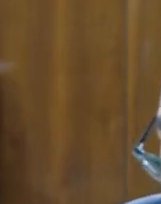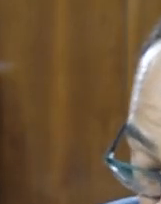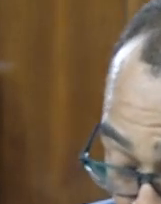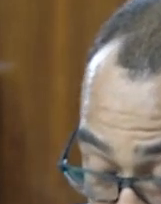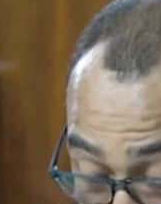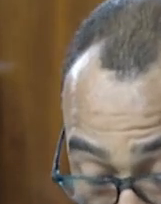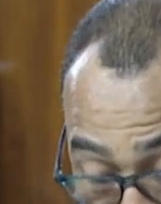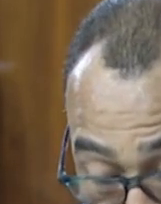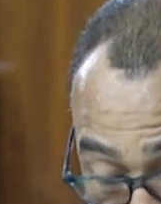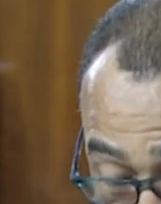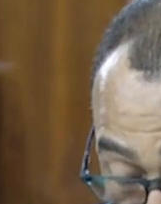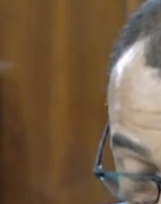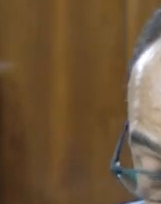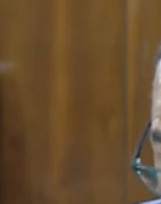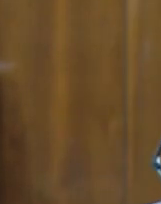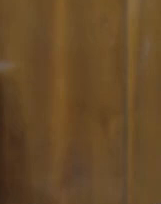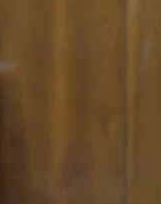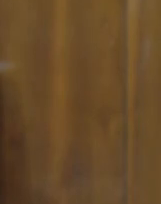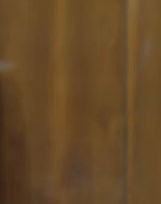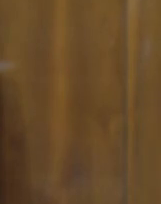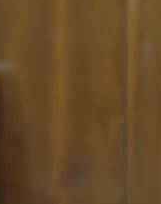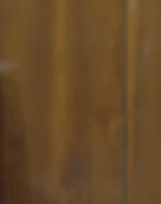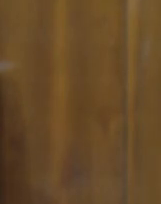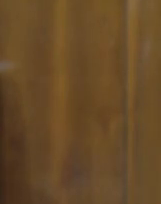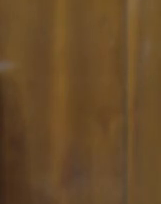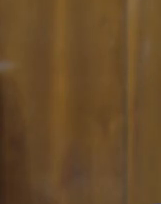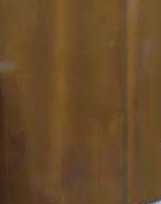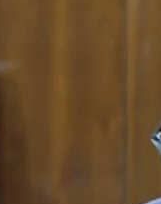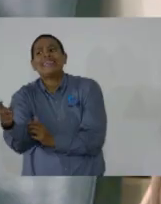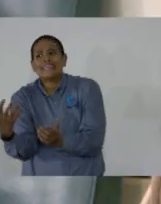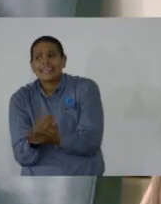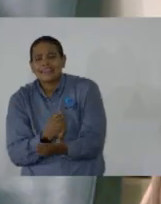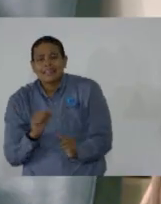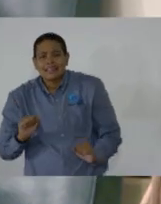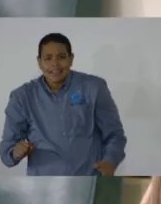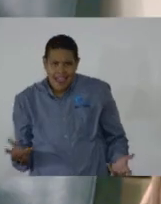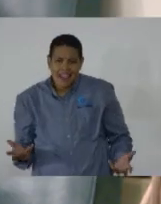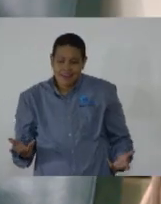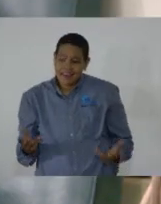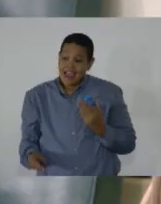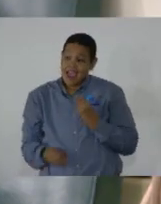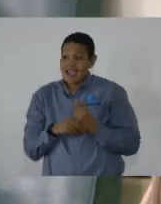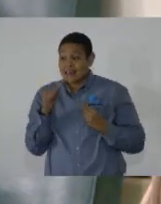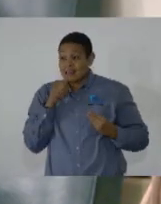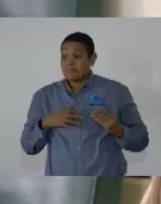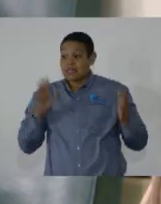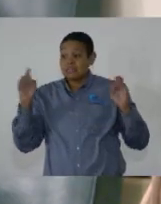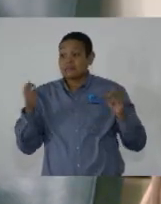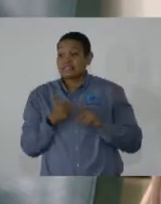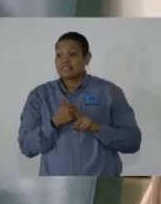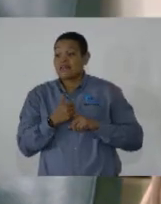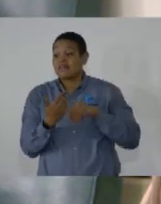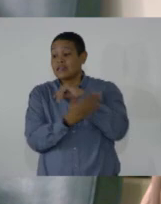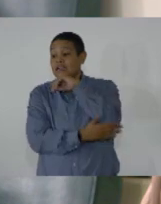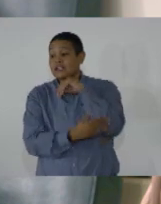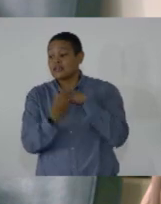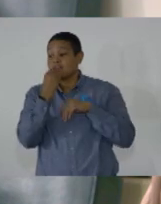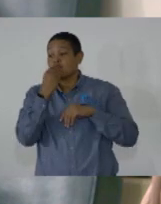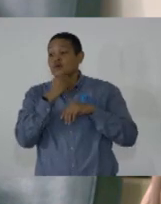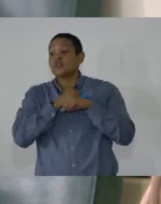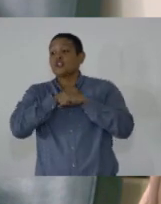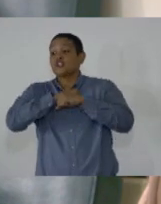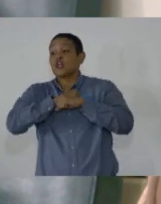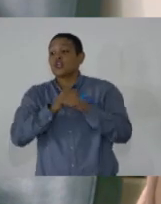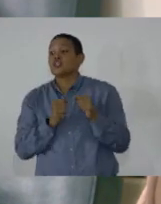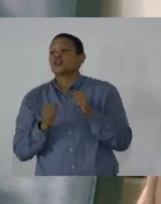this financial year, supported by the Ministries of Health and Education. Madam Speaker, the National Food Security